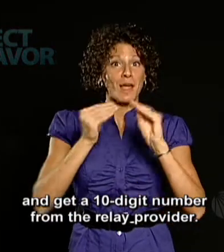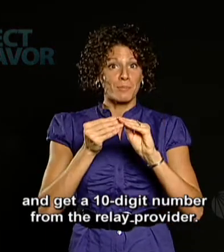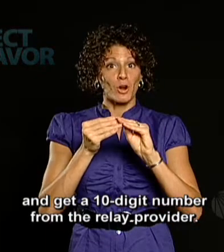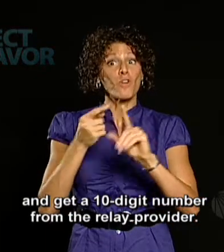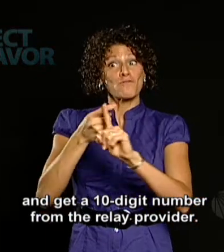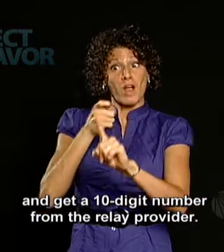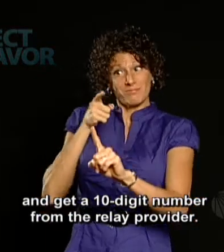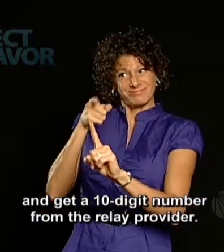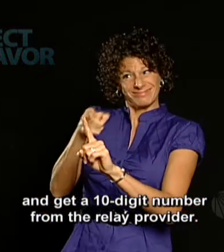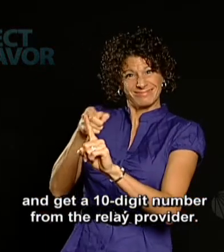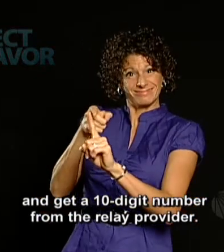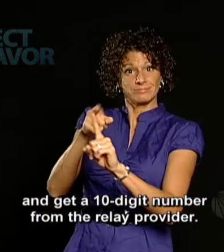provider.